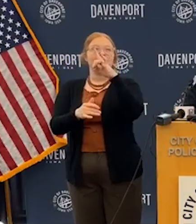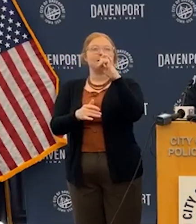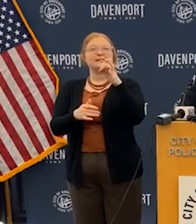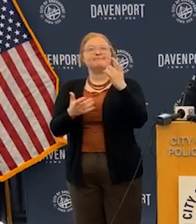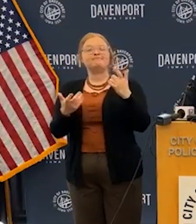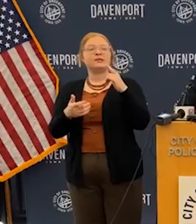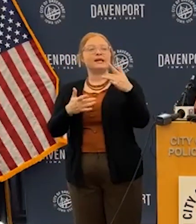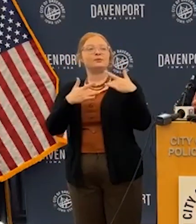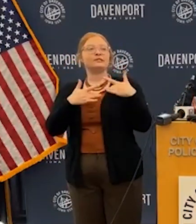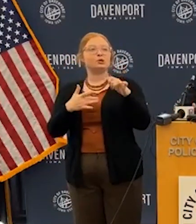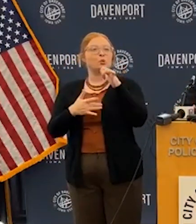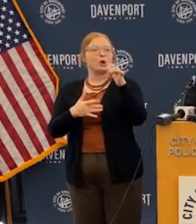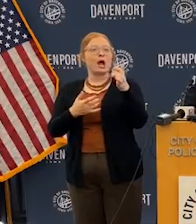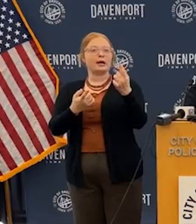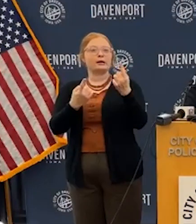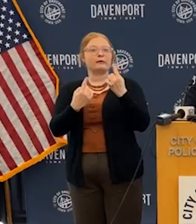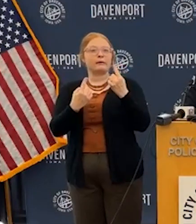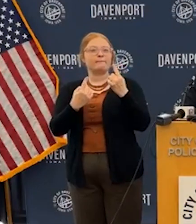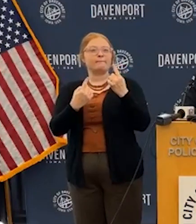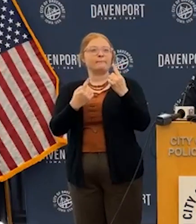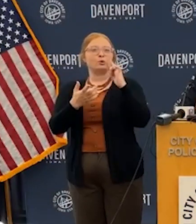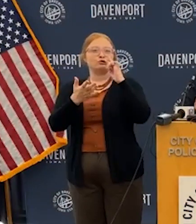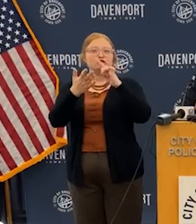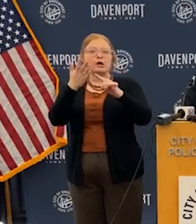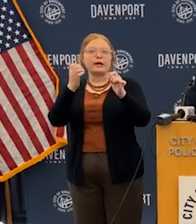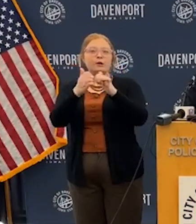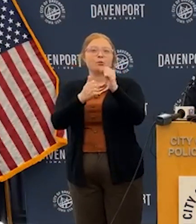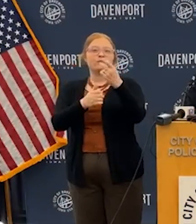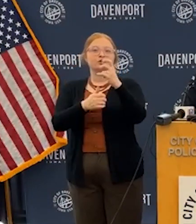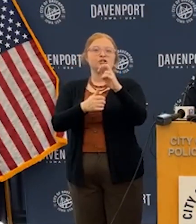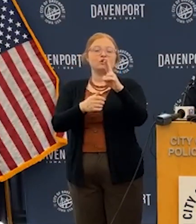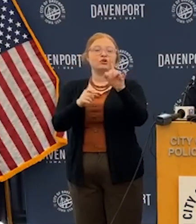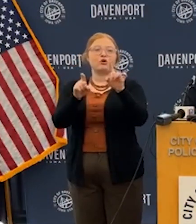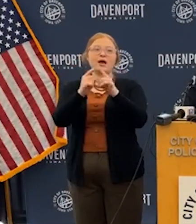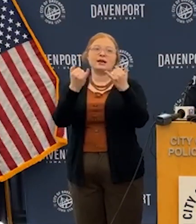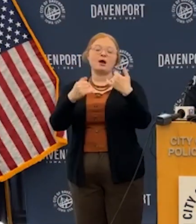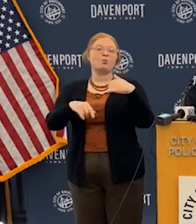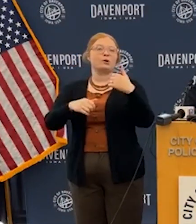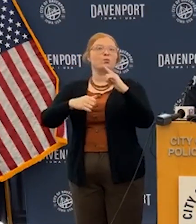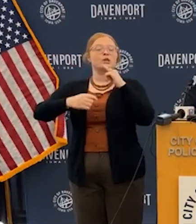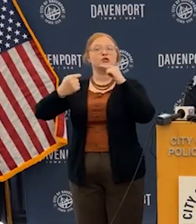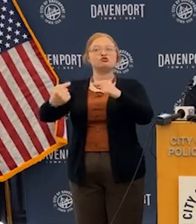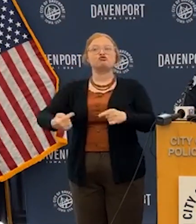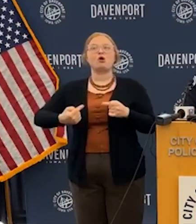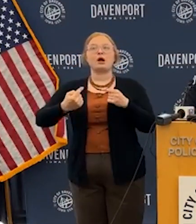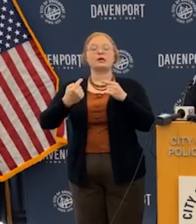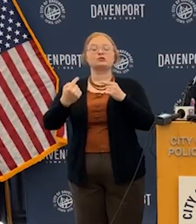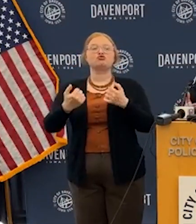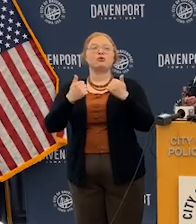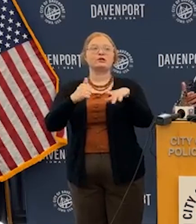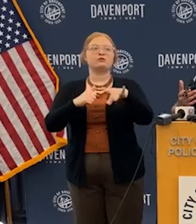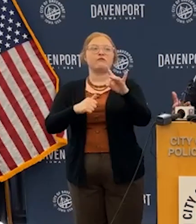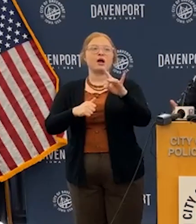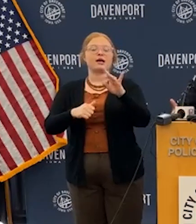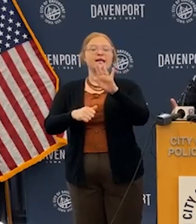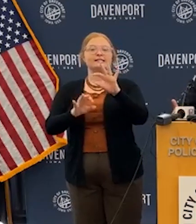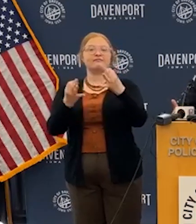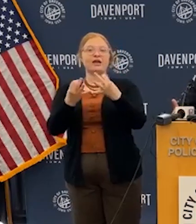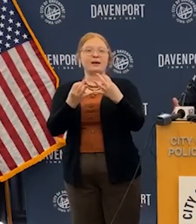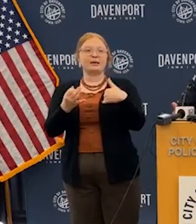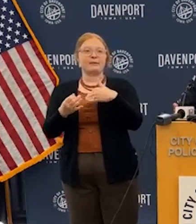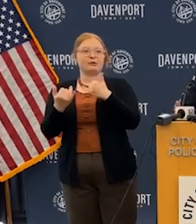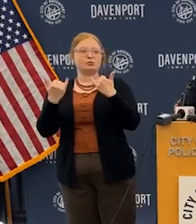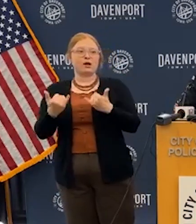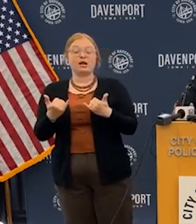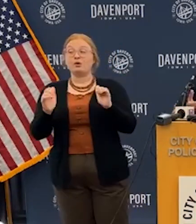having a challenge getting actual family members of him located. So, you know, it's a little bit of a challenge, but we